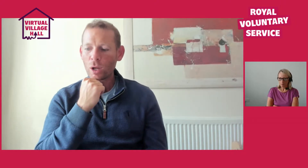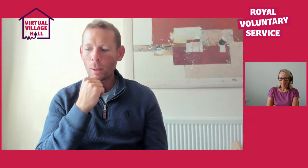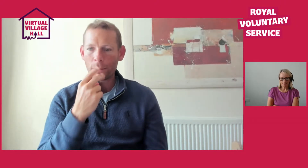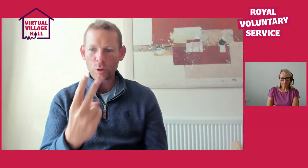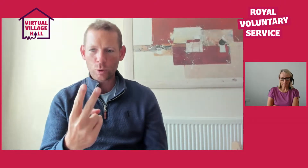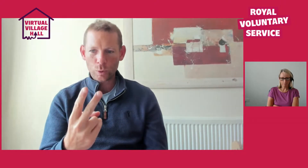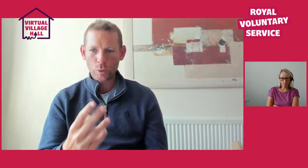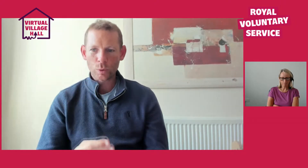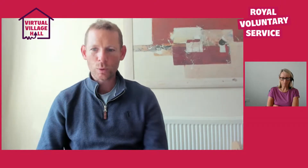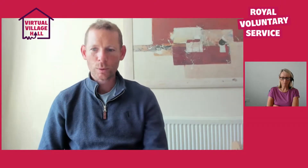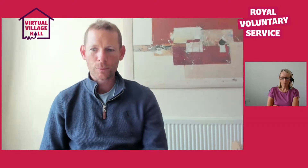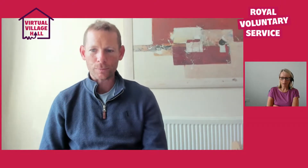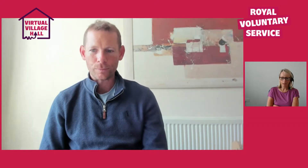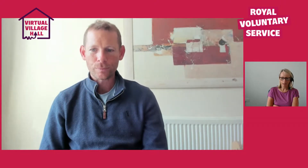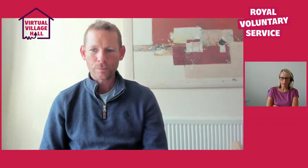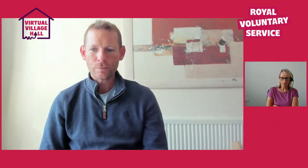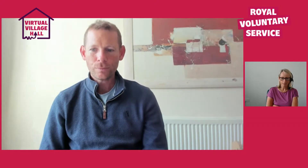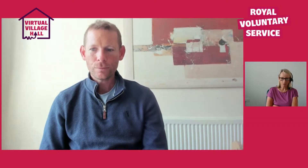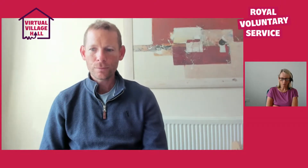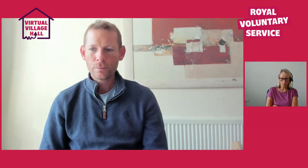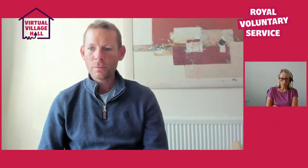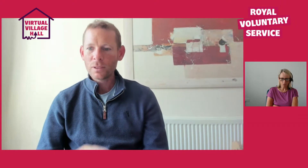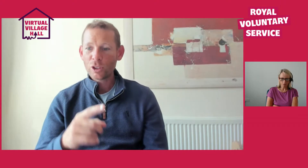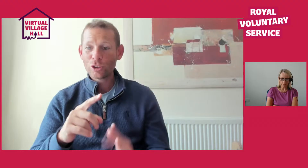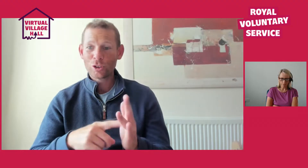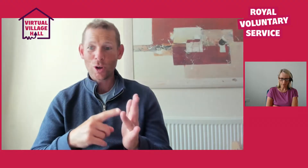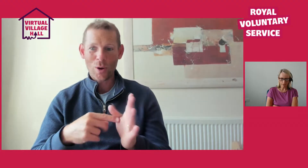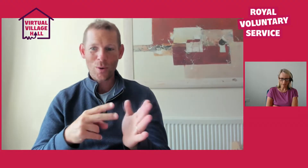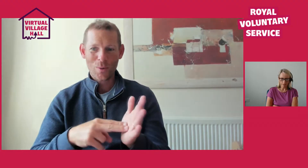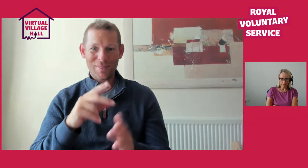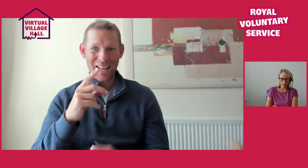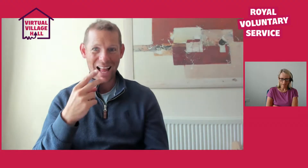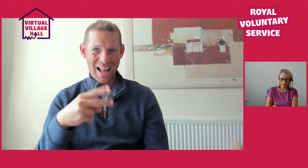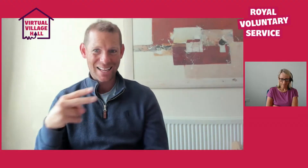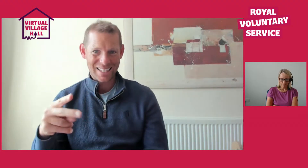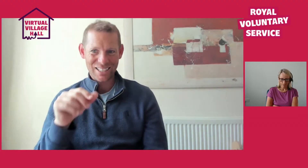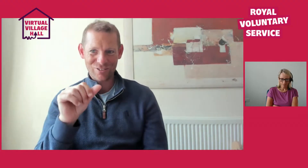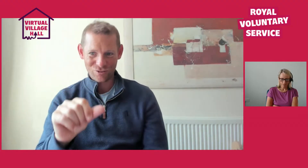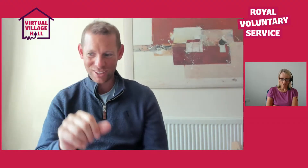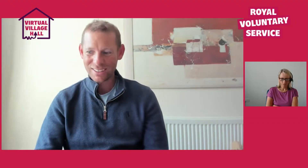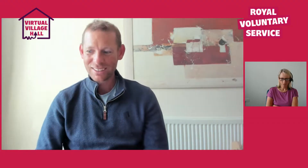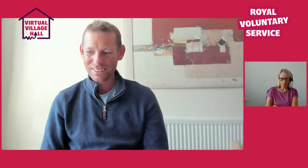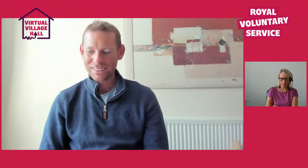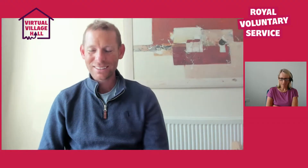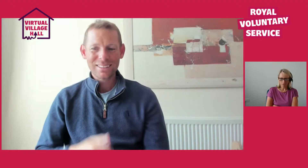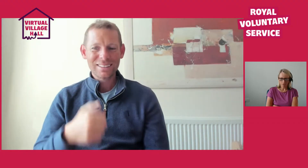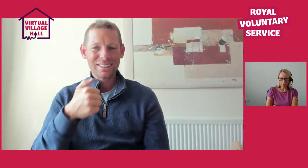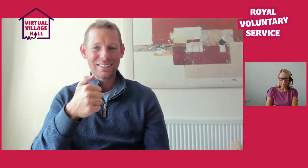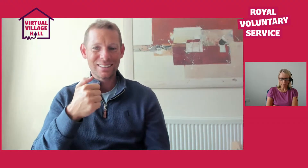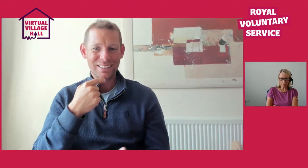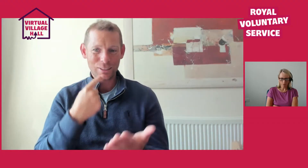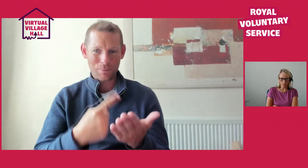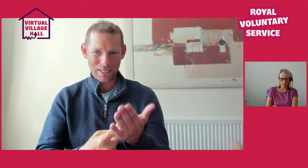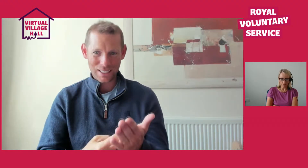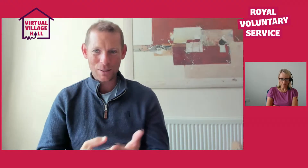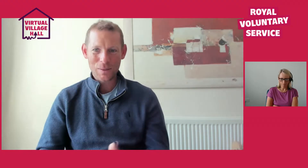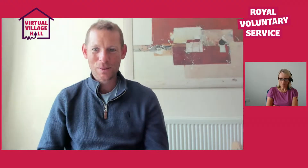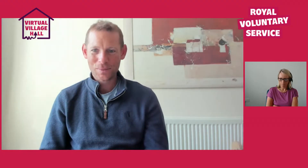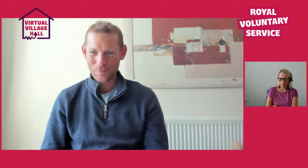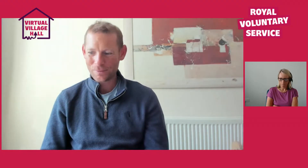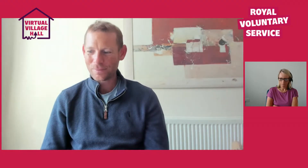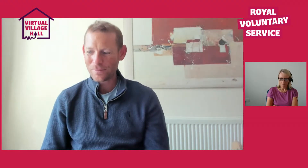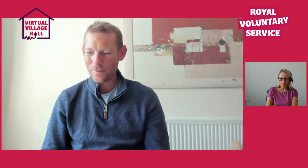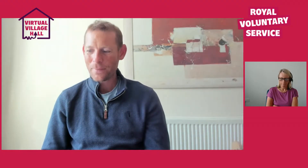£2, you were right there. And you got number 2 right as well. Well done, you got that right too. That was £6.